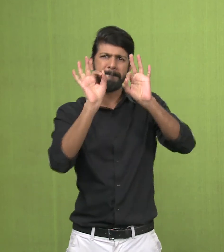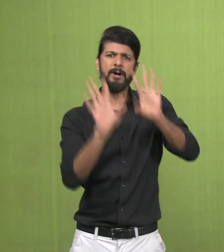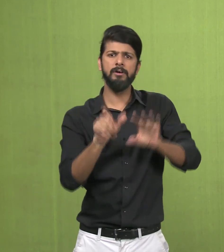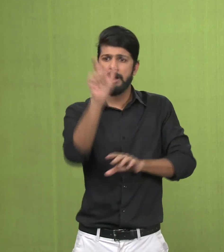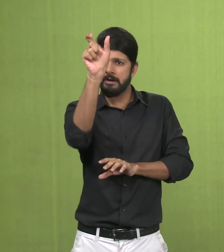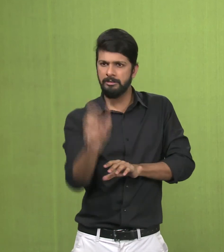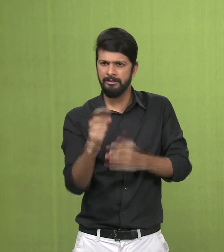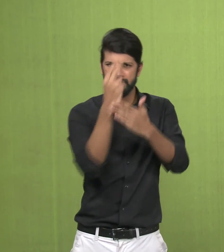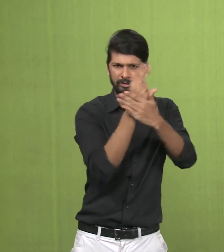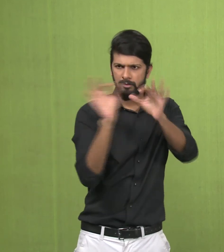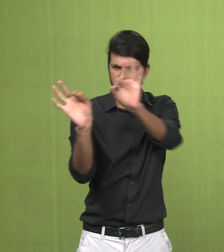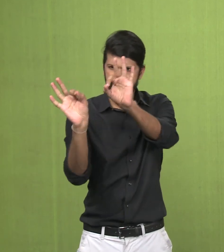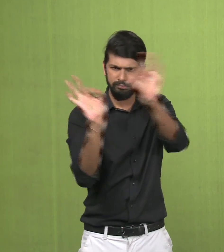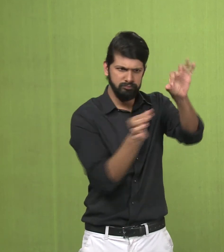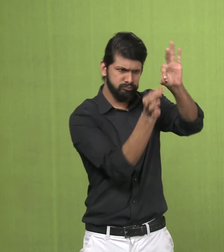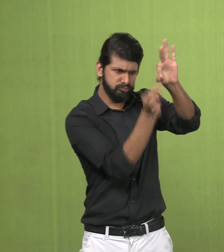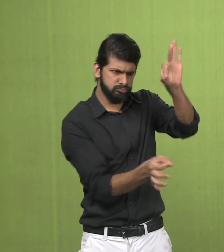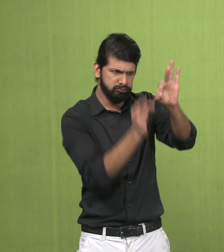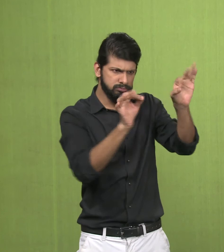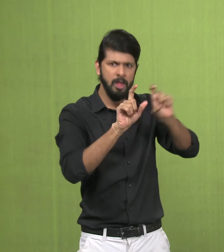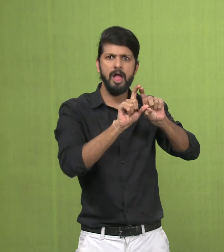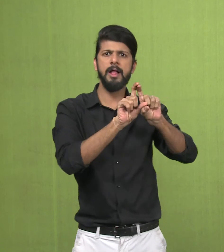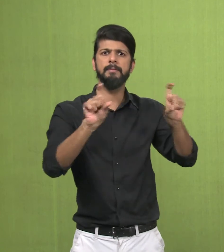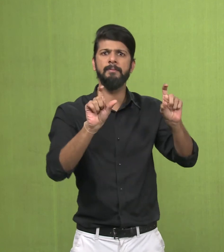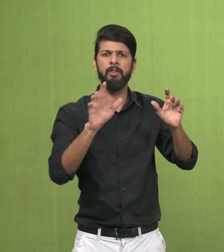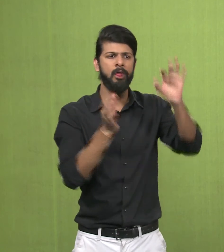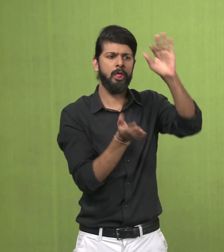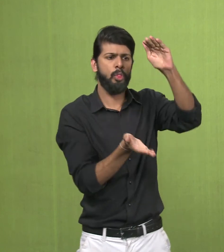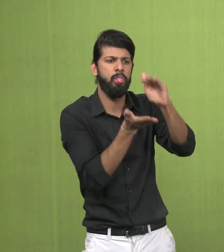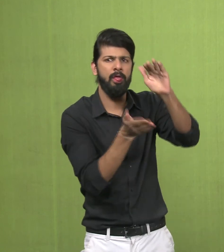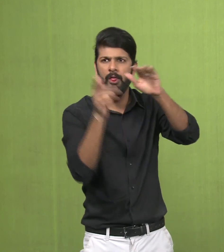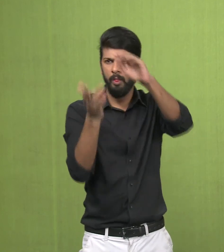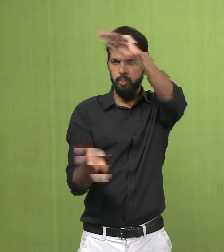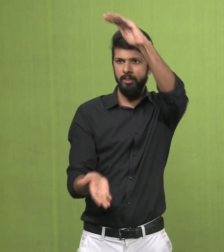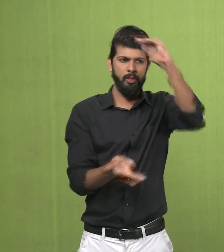Proportionate is the ratio and balance in terms of the size of a figure.